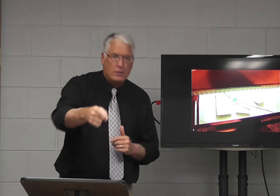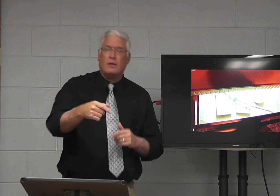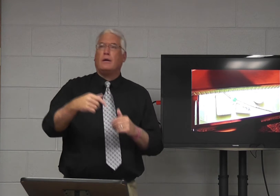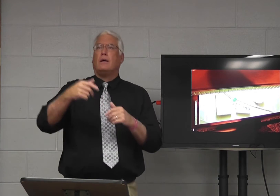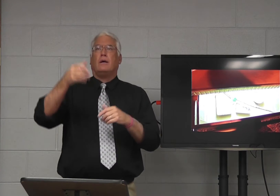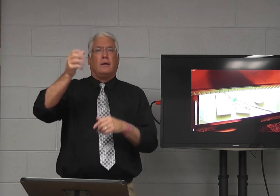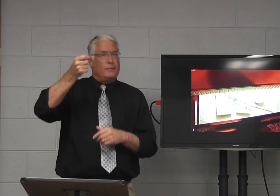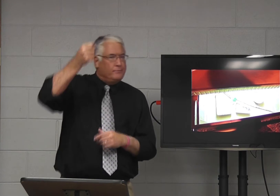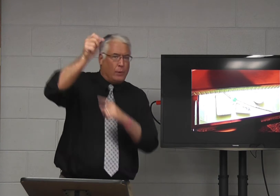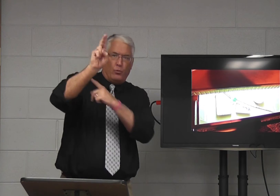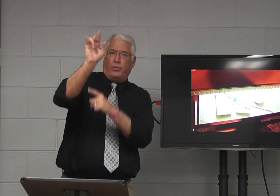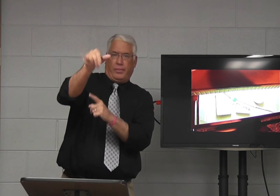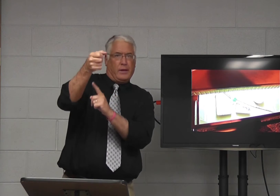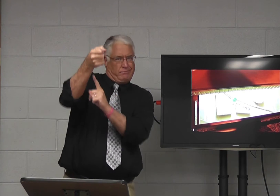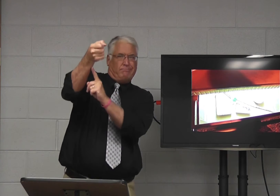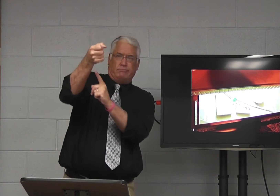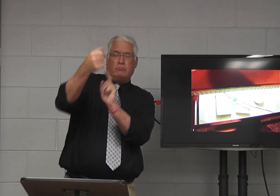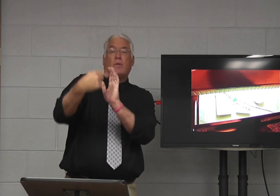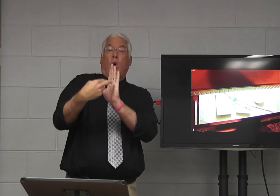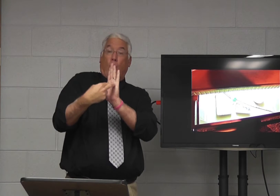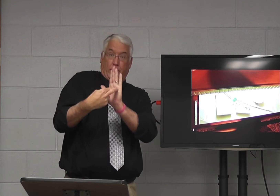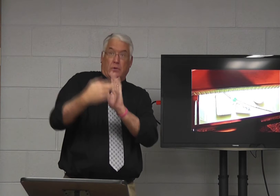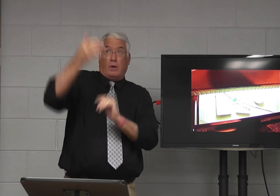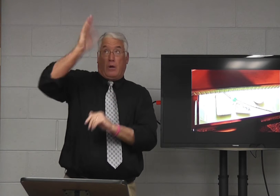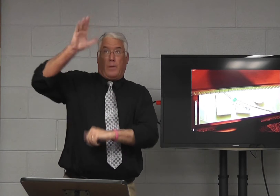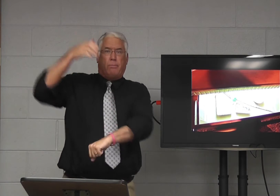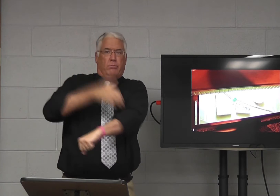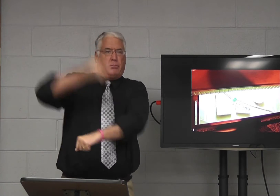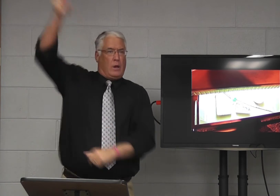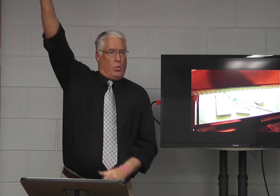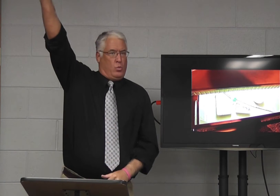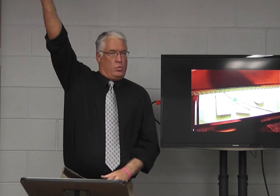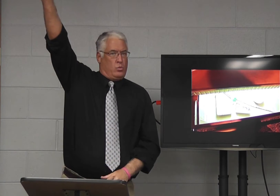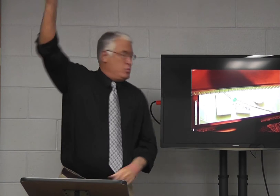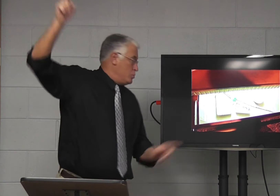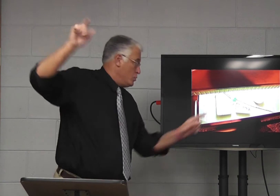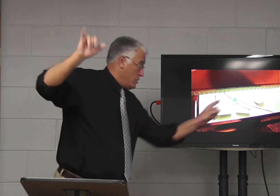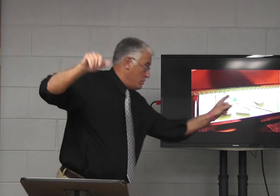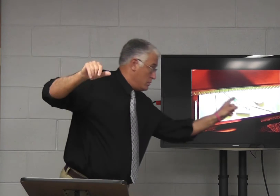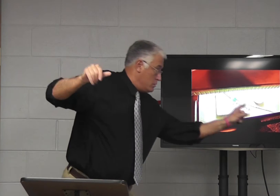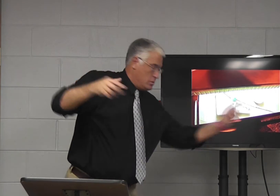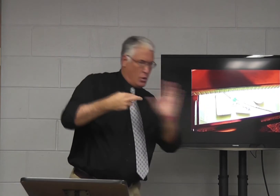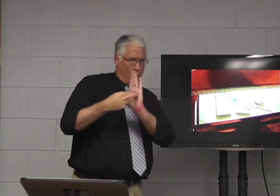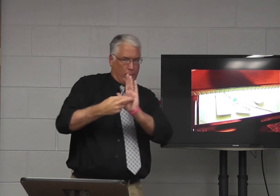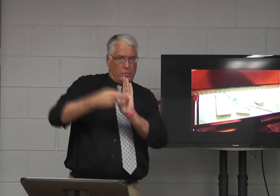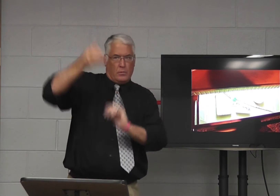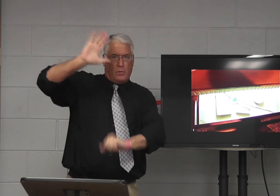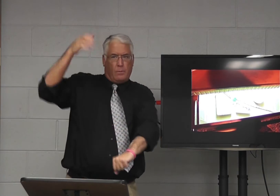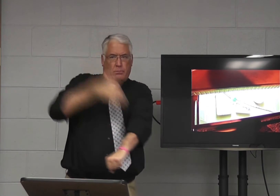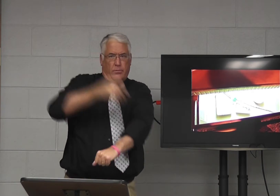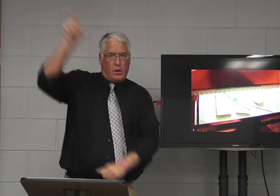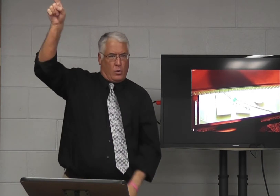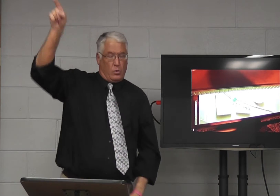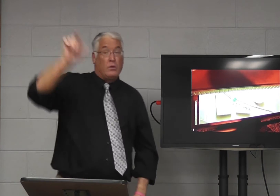changed the river, the Nile River, to blood, and that it represents God's power.